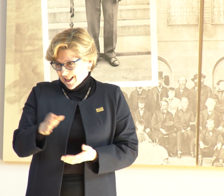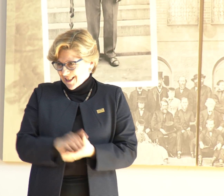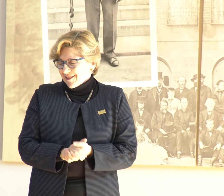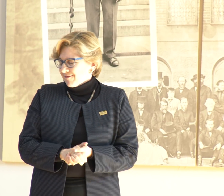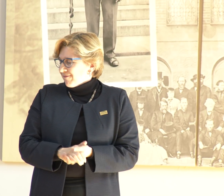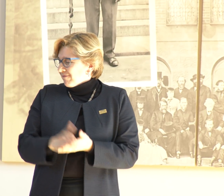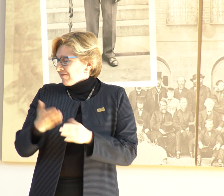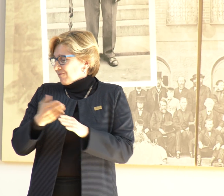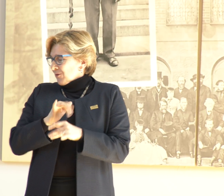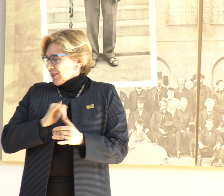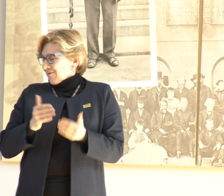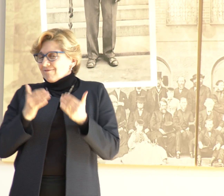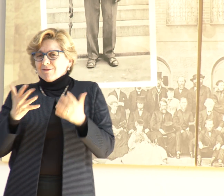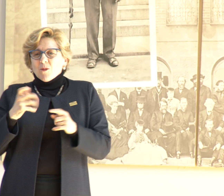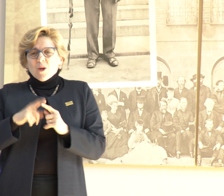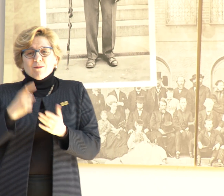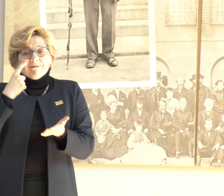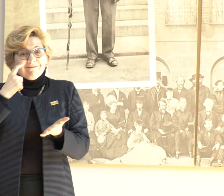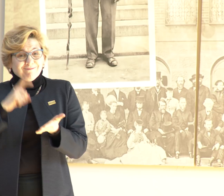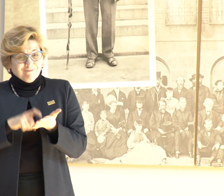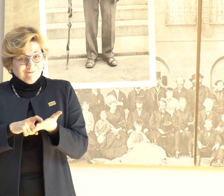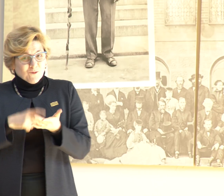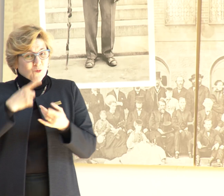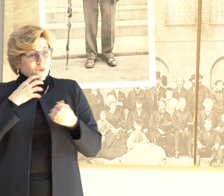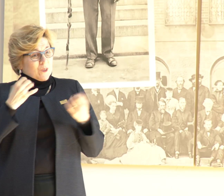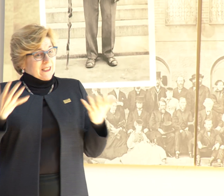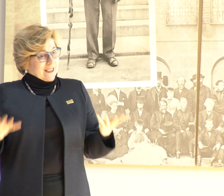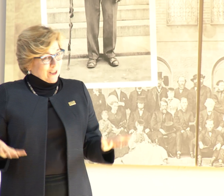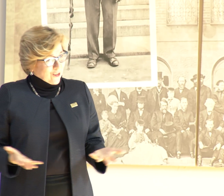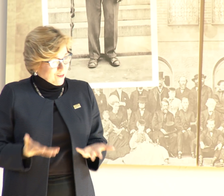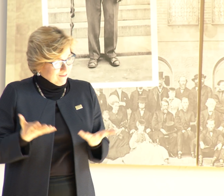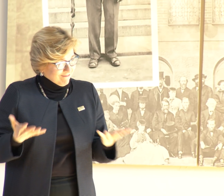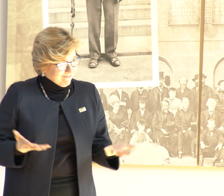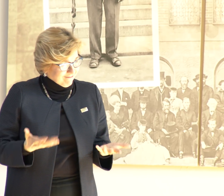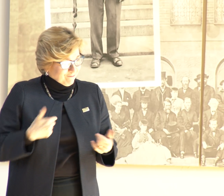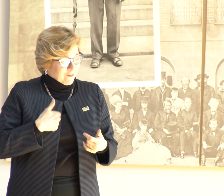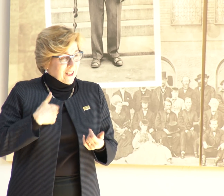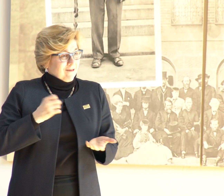It's so important that we remember by celebrating the life of Bernard Bragg.